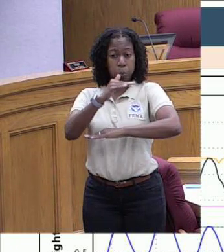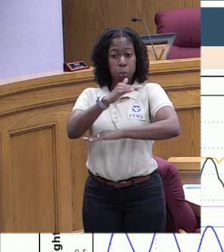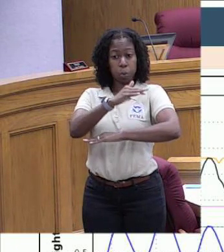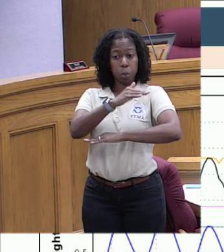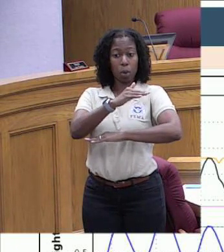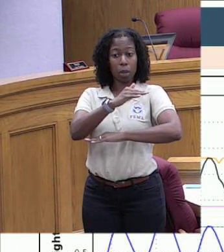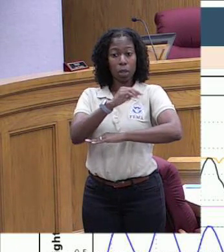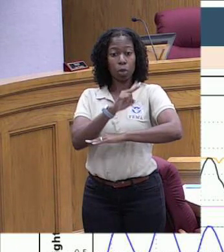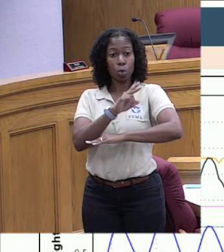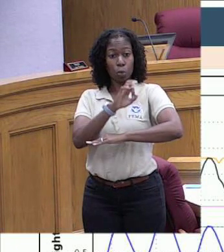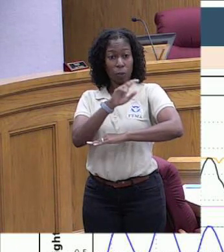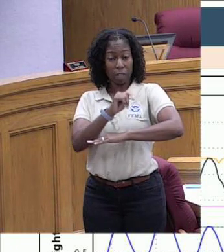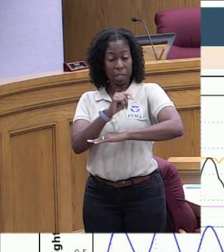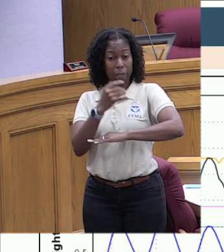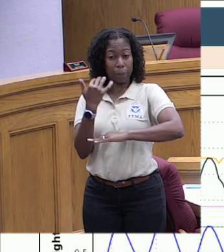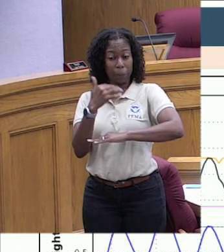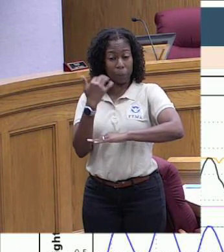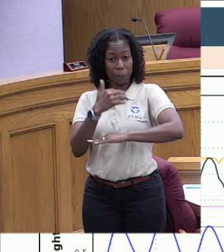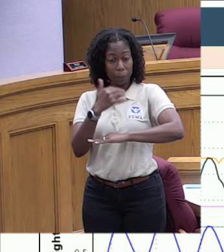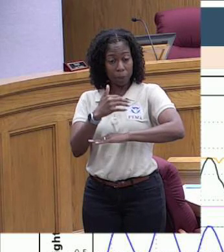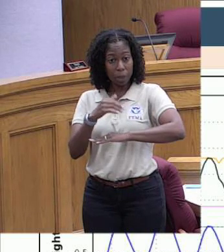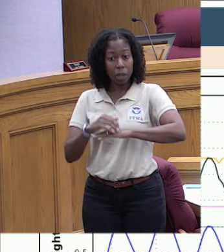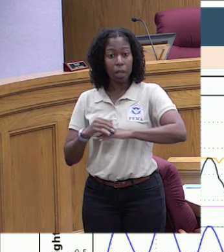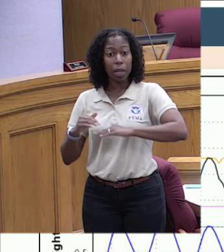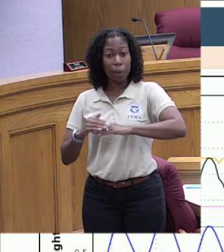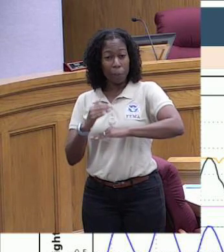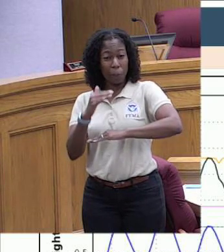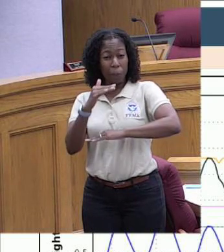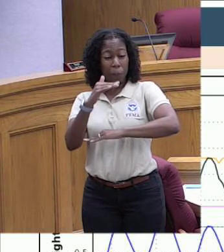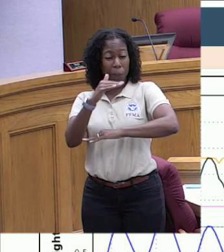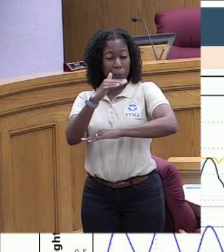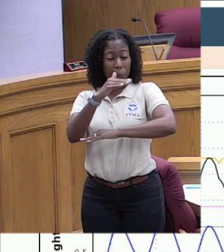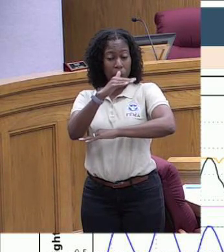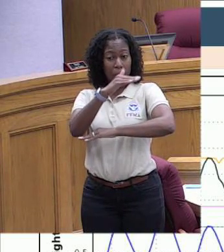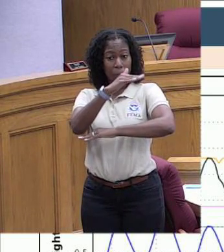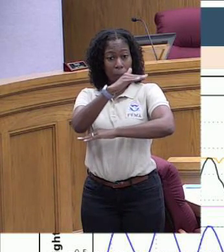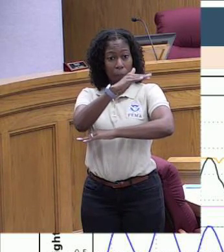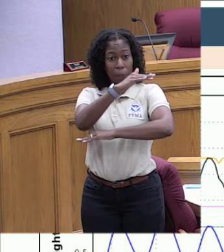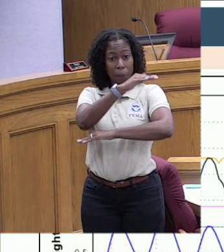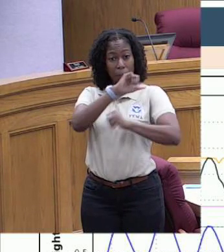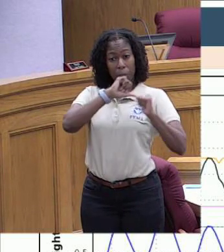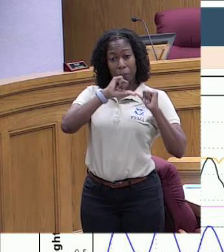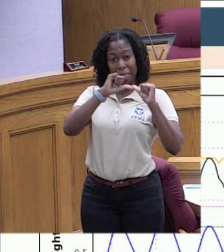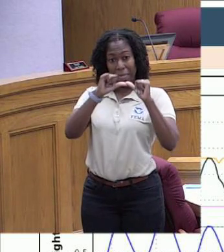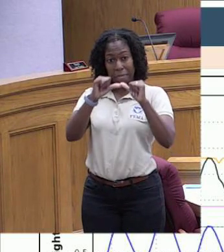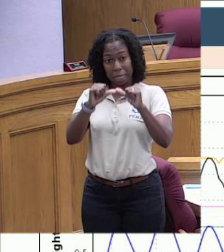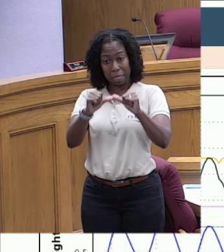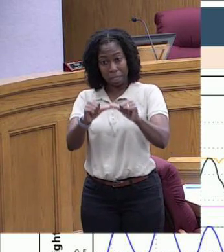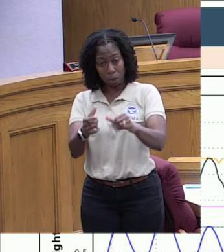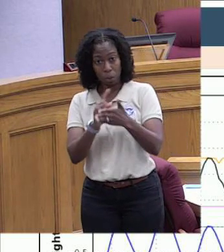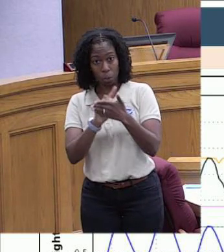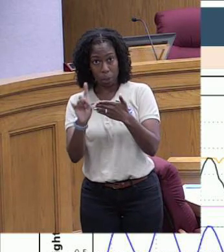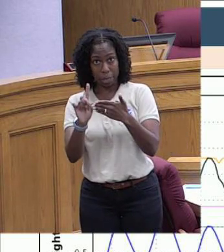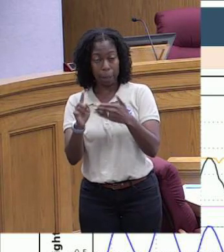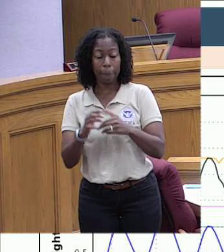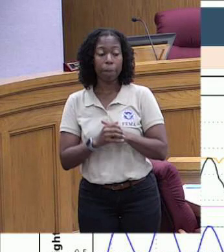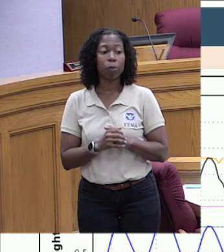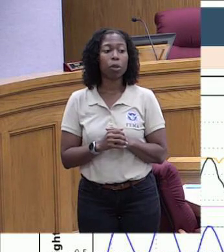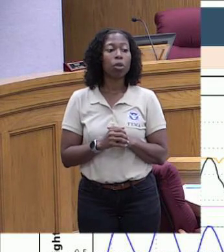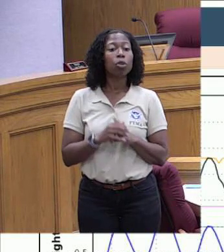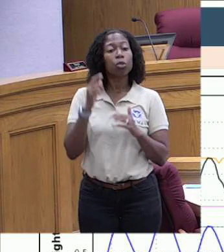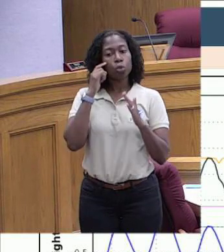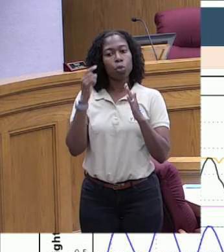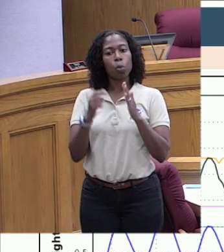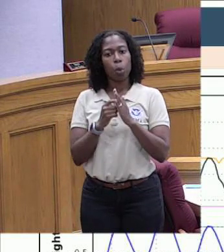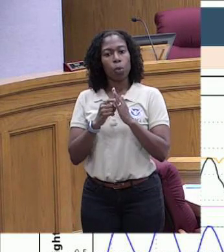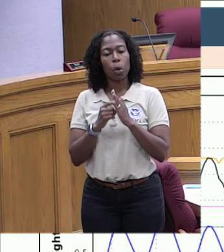tomorrow, and then staying a little bit higher than that even during high tides for the remainder of the week. So we'll have a little bit of tidal issues here